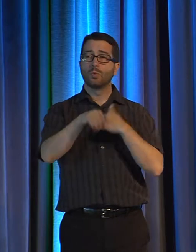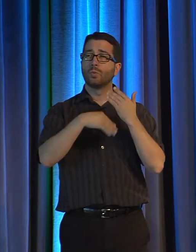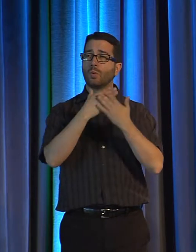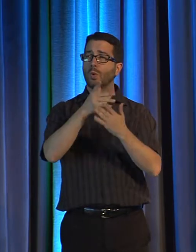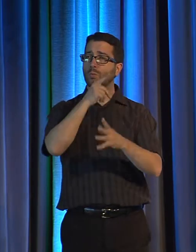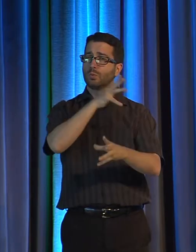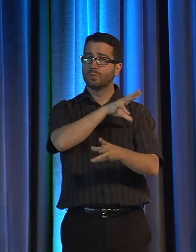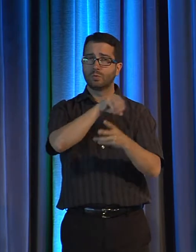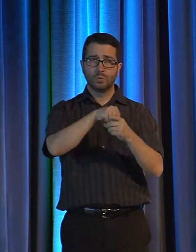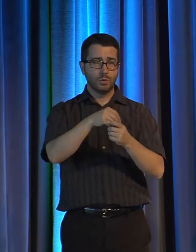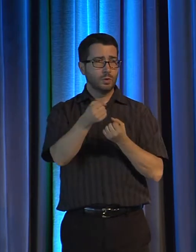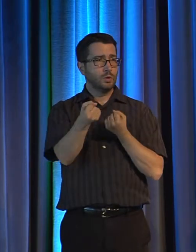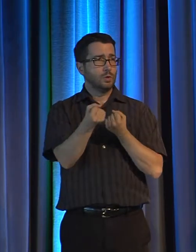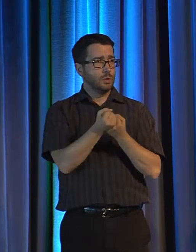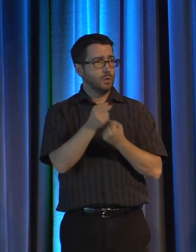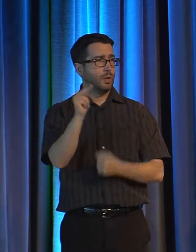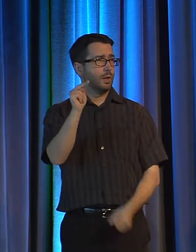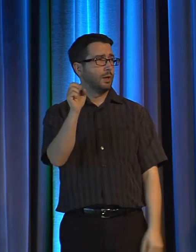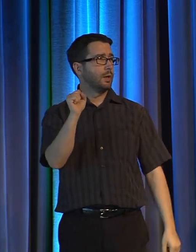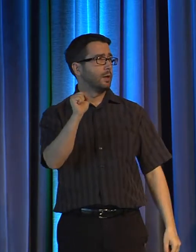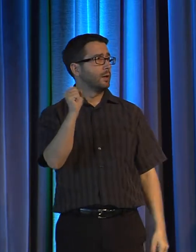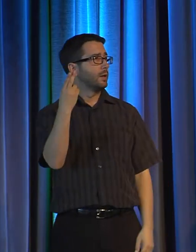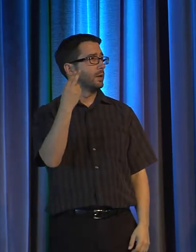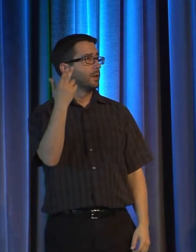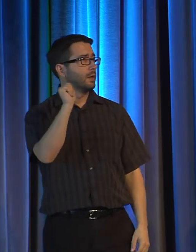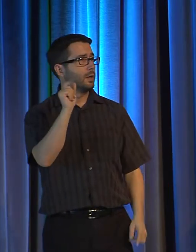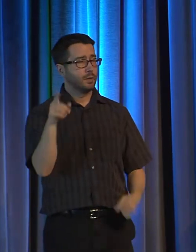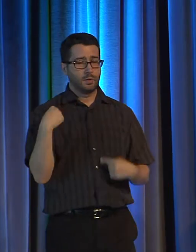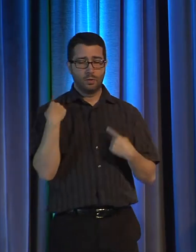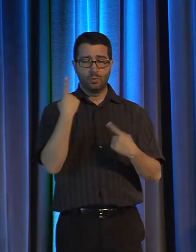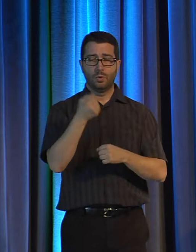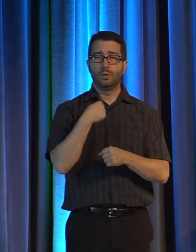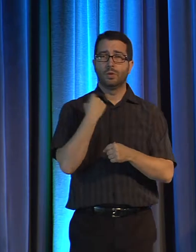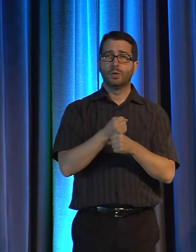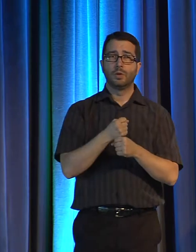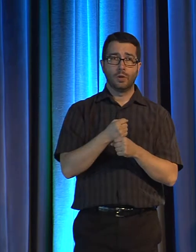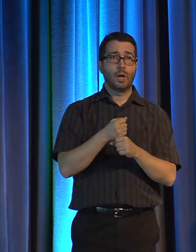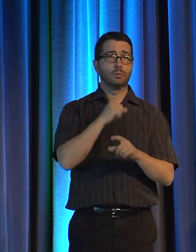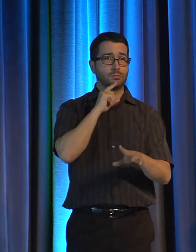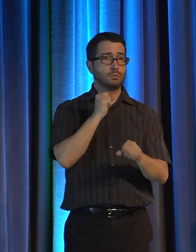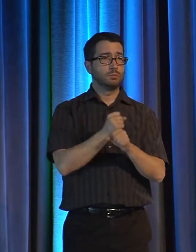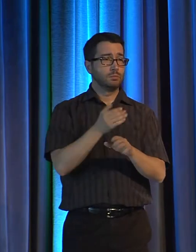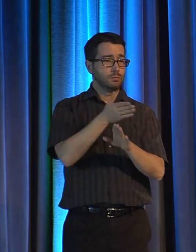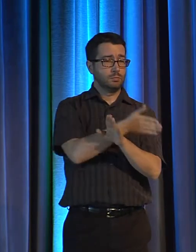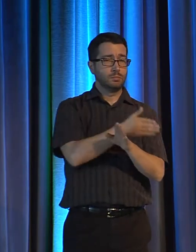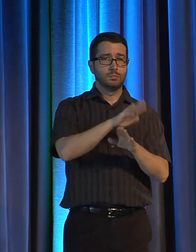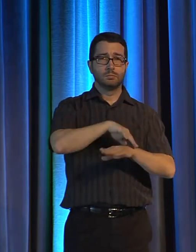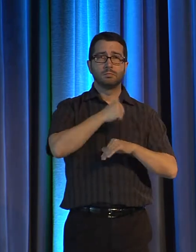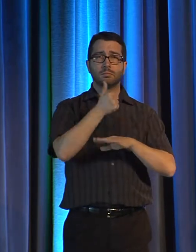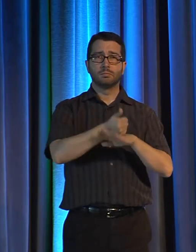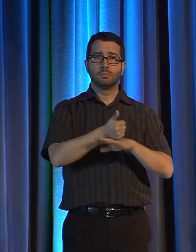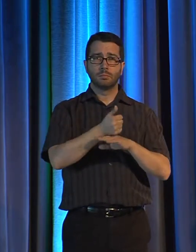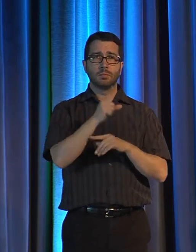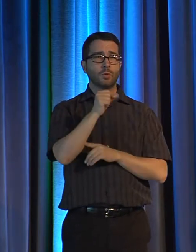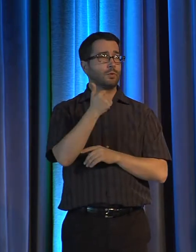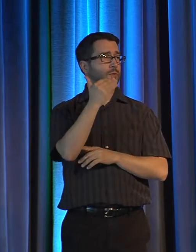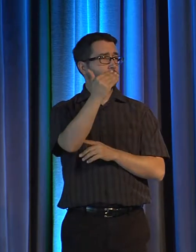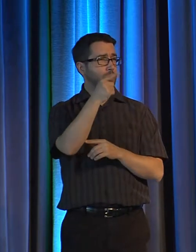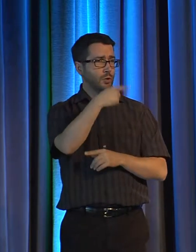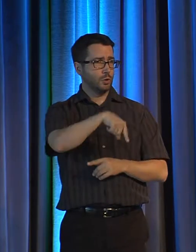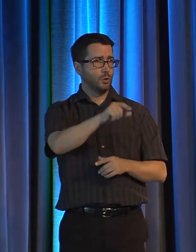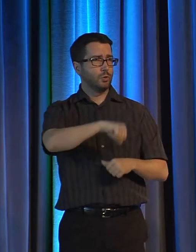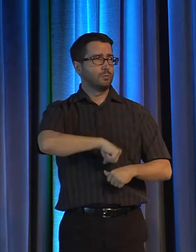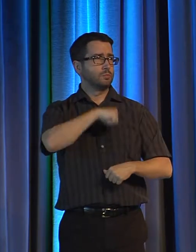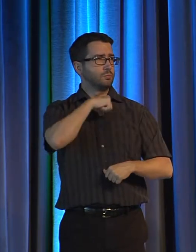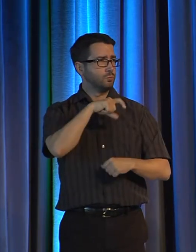contributed and supported the Nova Scotia Health Authority over the past year, and indeed since its inception in 2015, you should be very proud of the progress